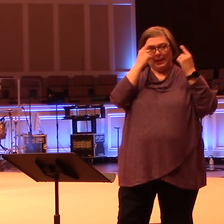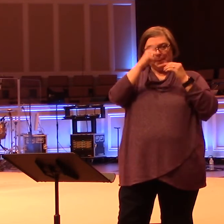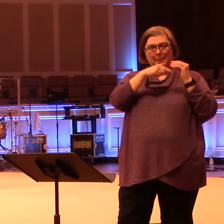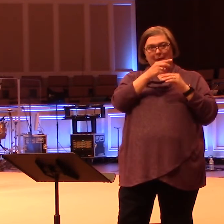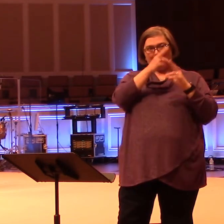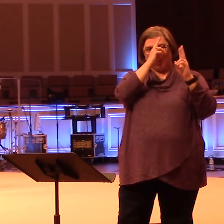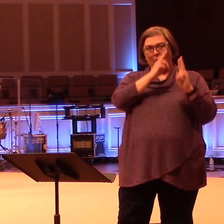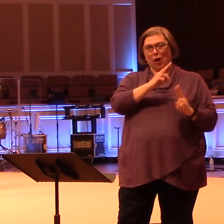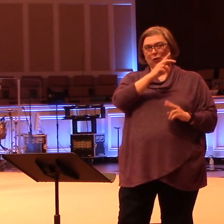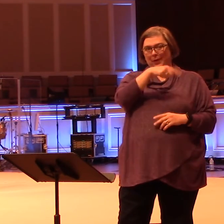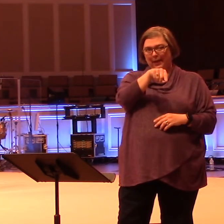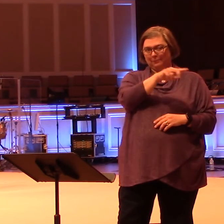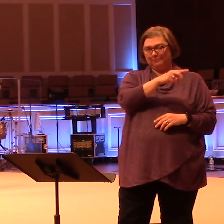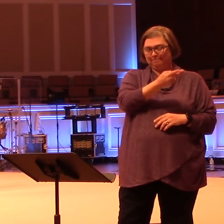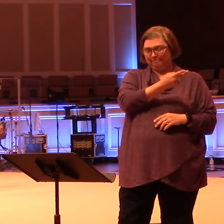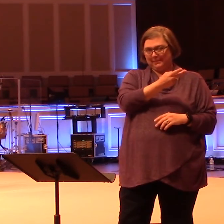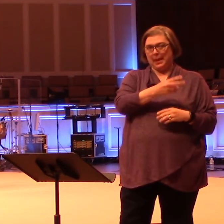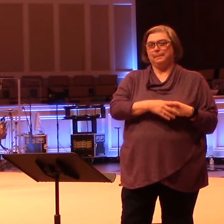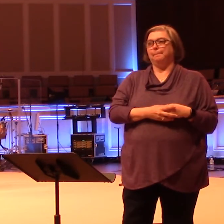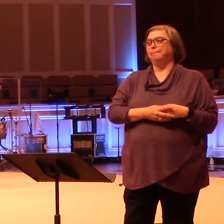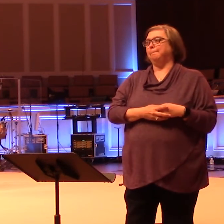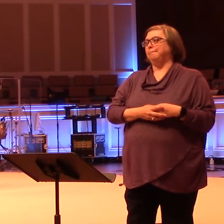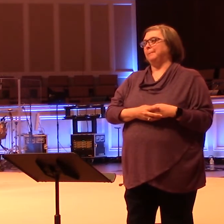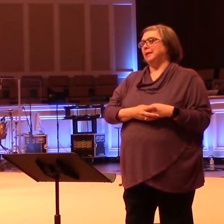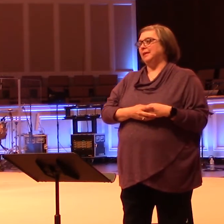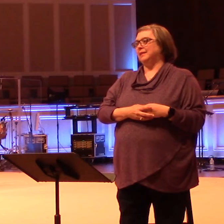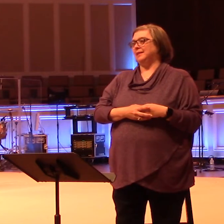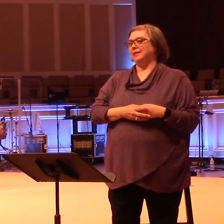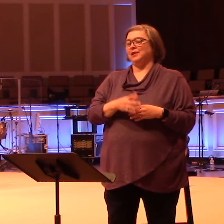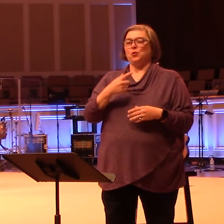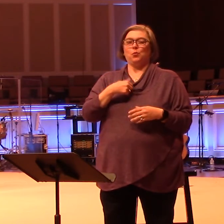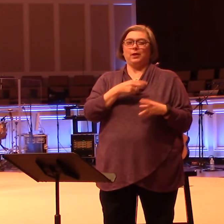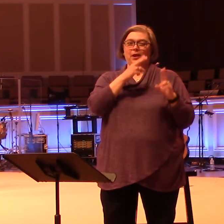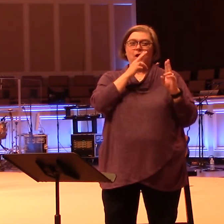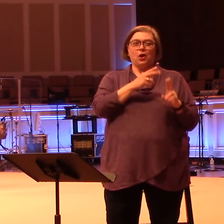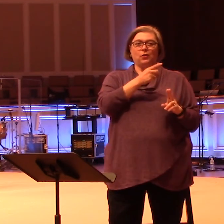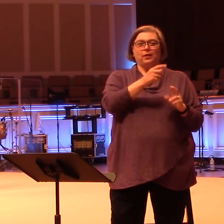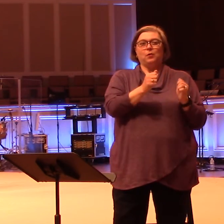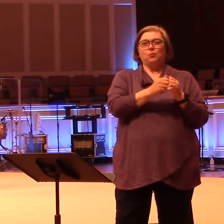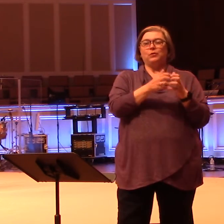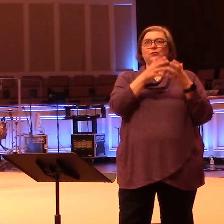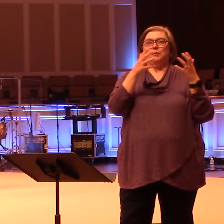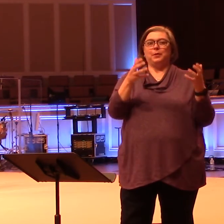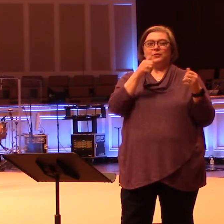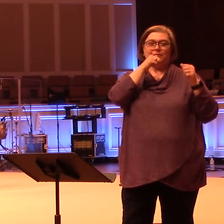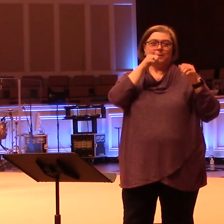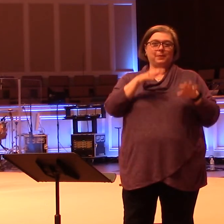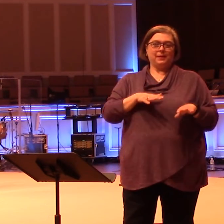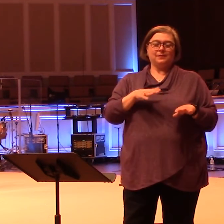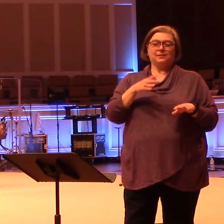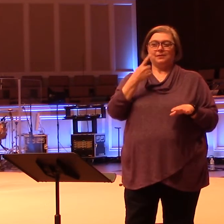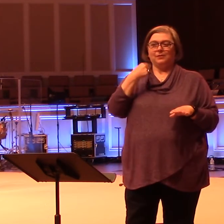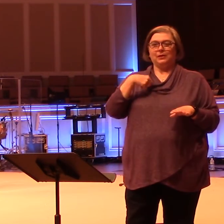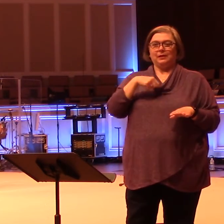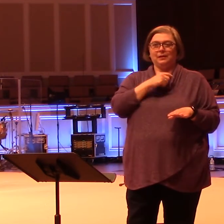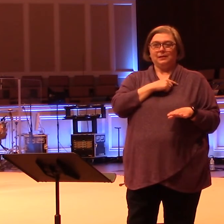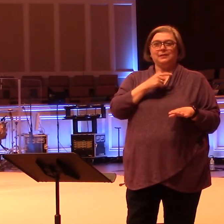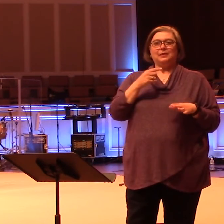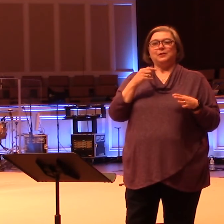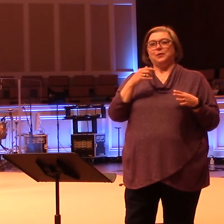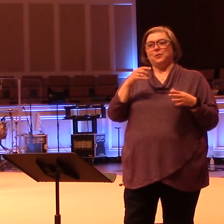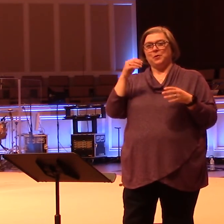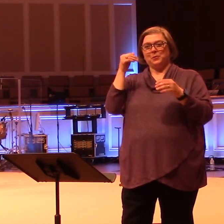them, and it's our honor to honor them for the tremendous blessing they've been in our lives. That'll be next week, and we'll be